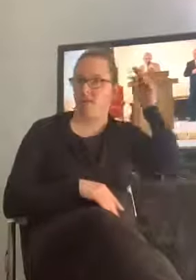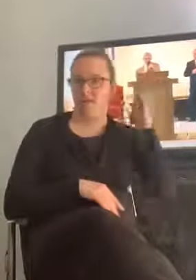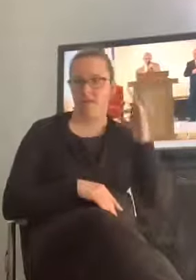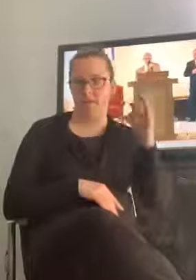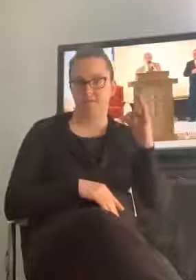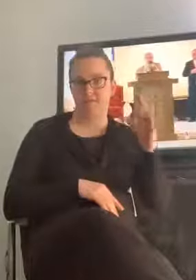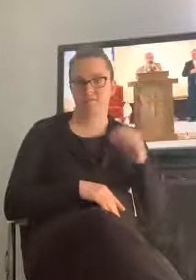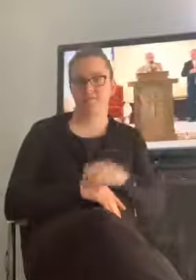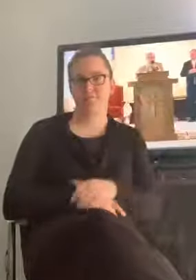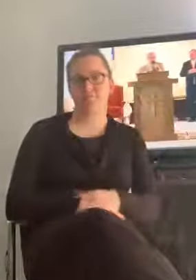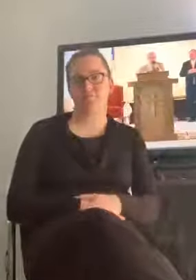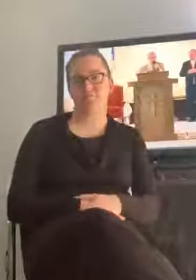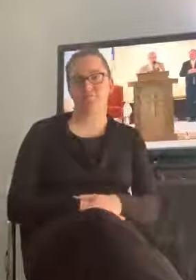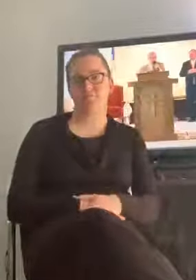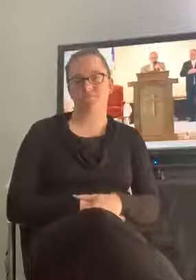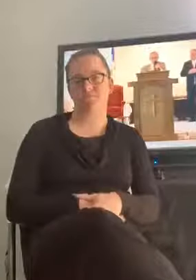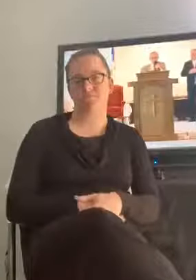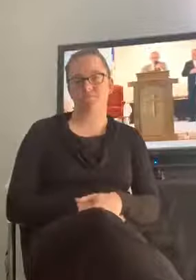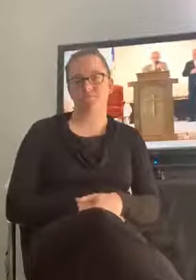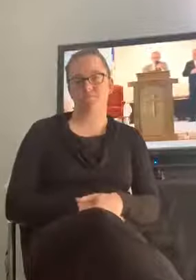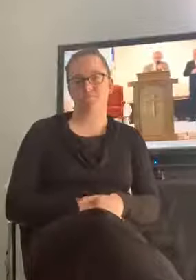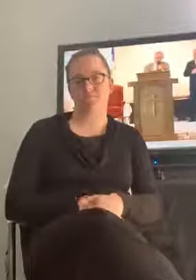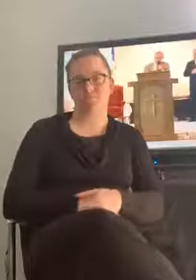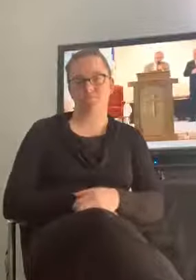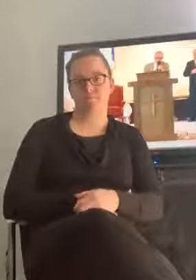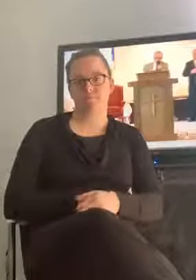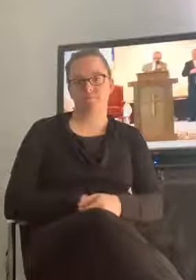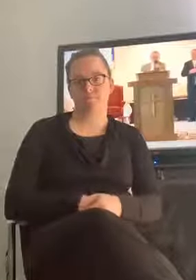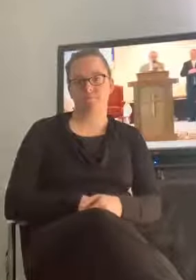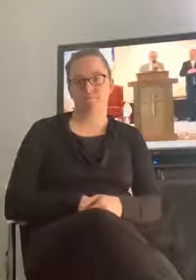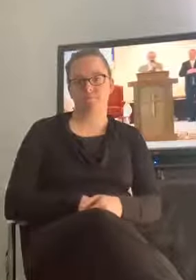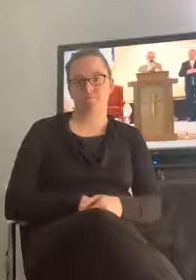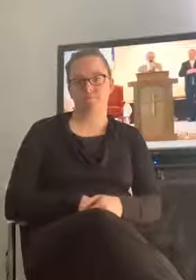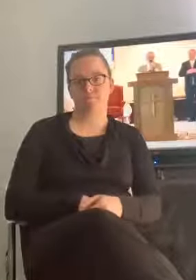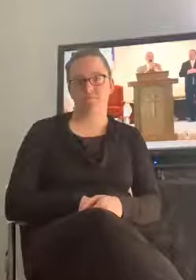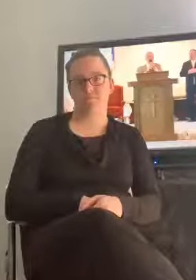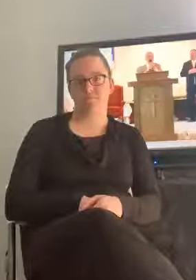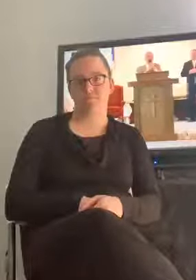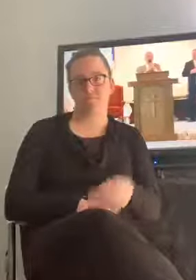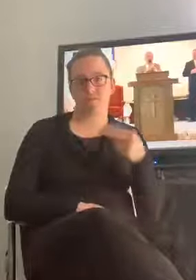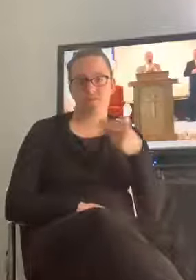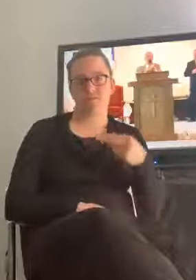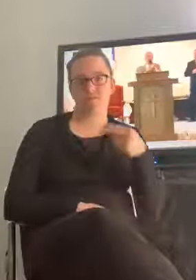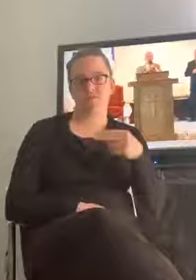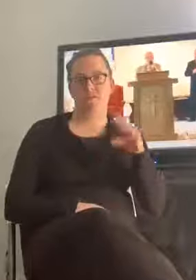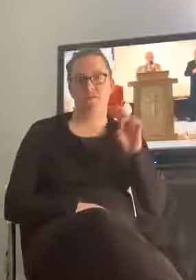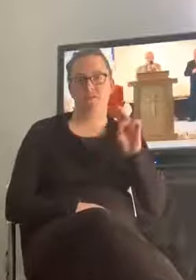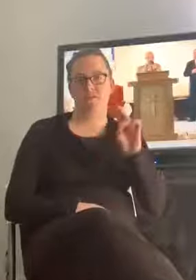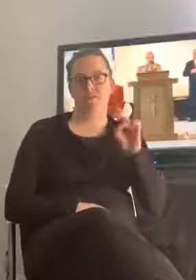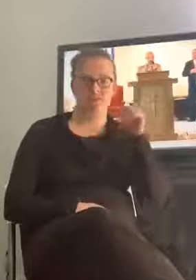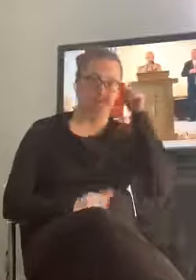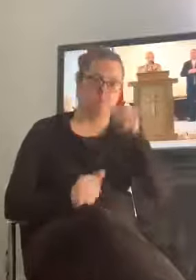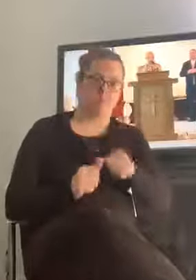us. We'll be back Thursday at 7 o'clock for our Bible study.